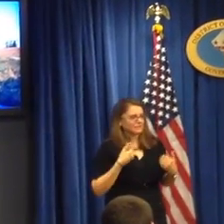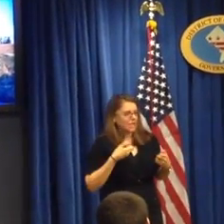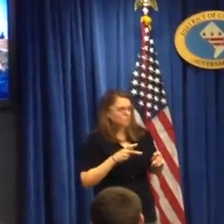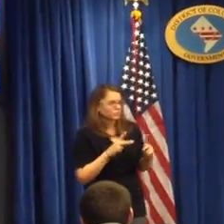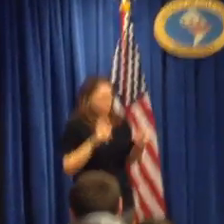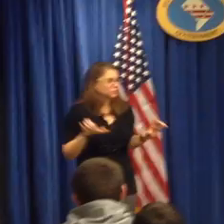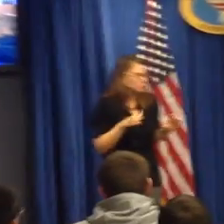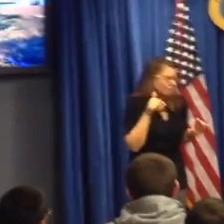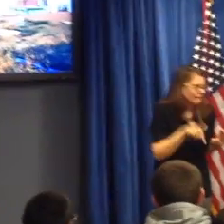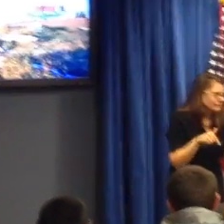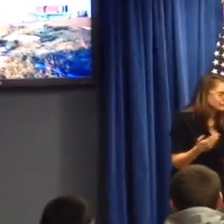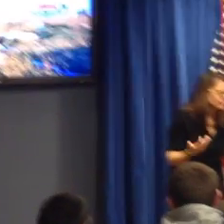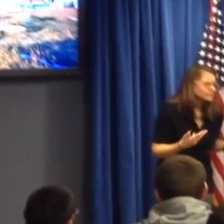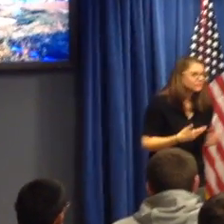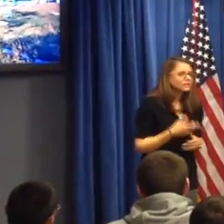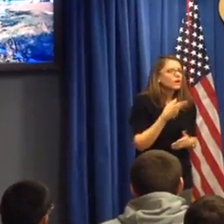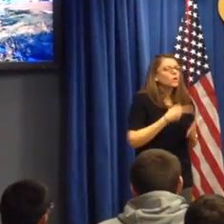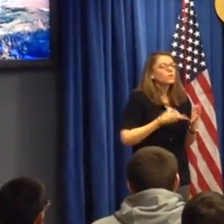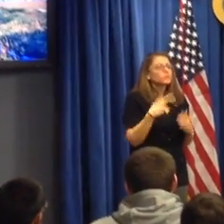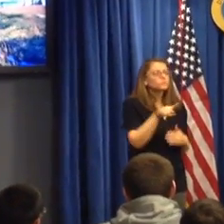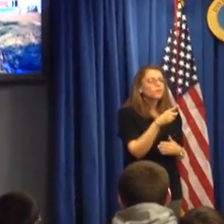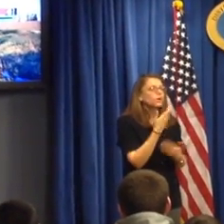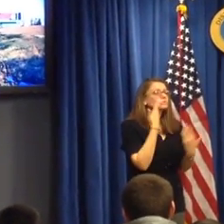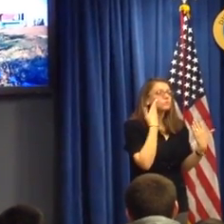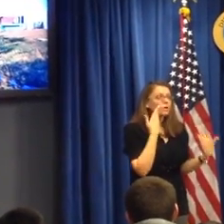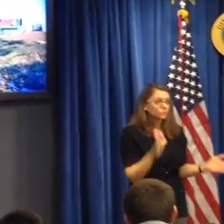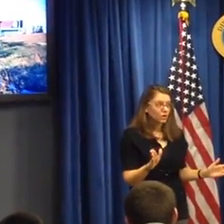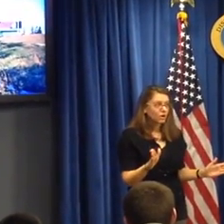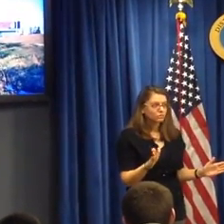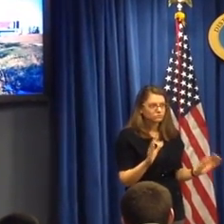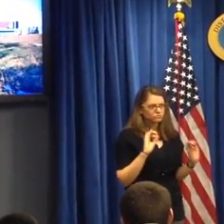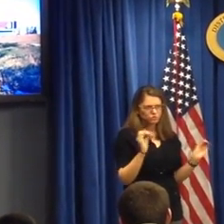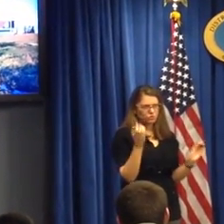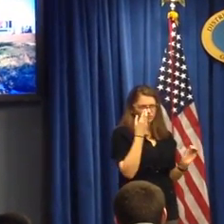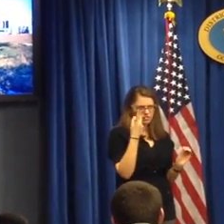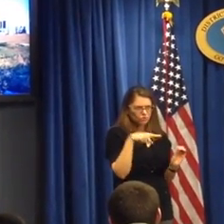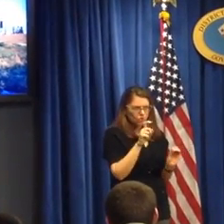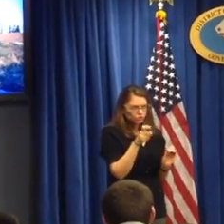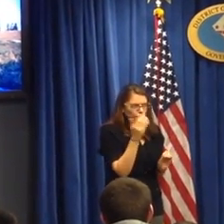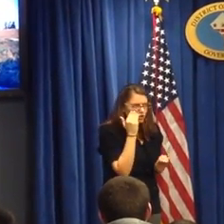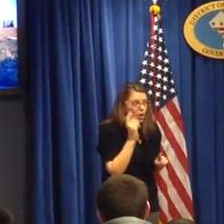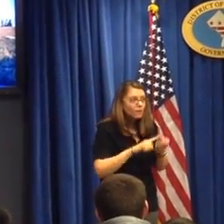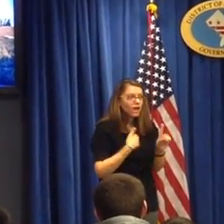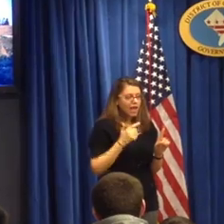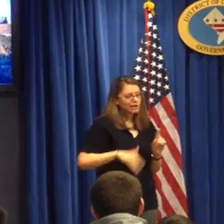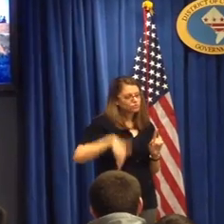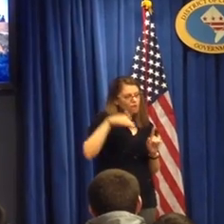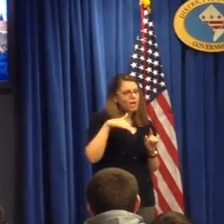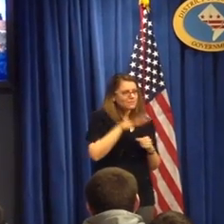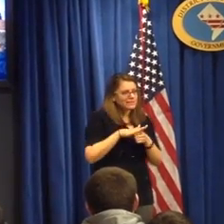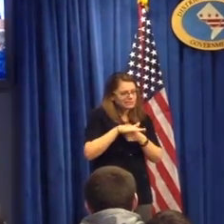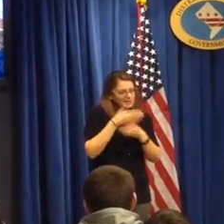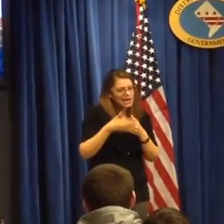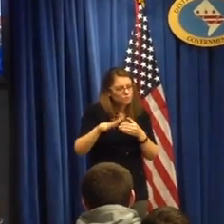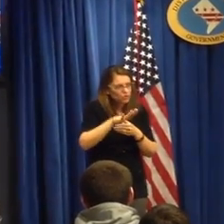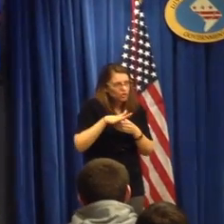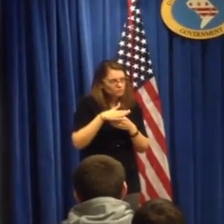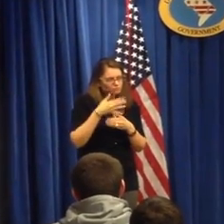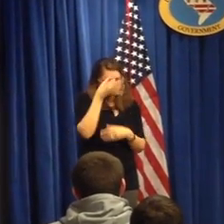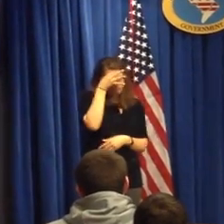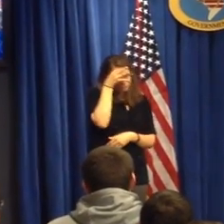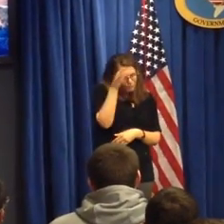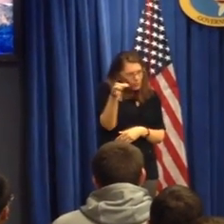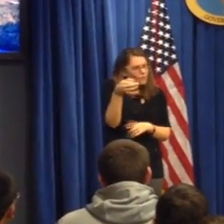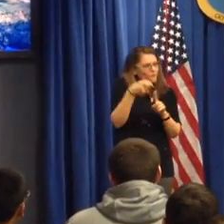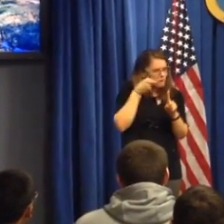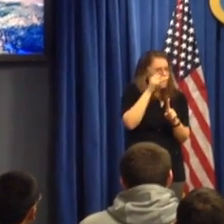this. What most of you won't know, and there's no reason why you should, is I grew up in the neighborhood right around the corner from